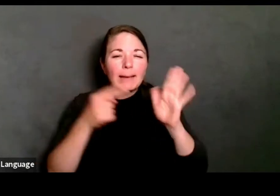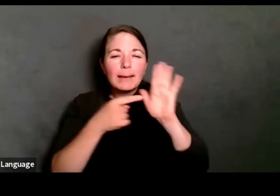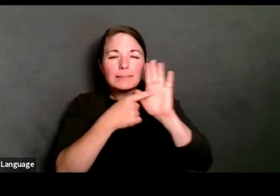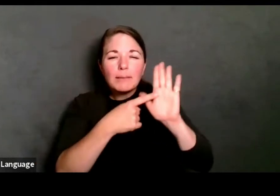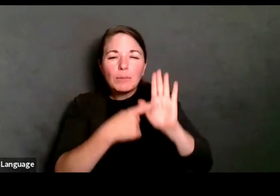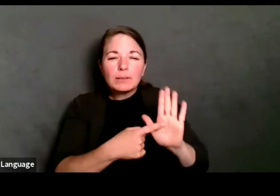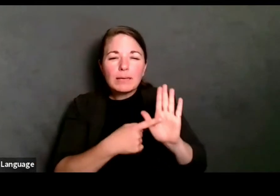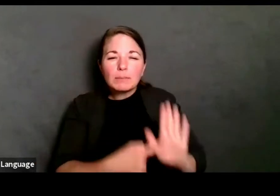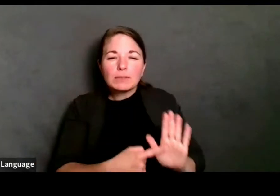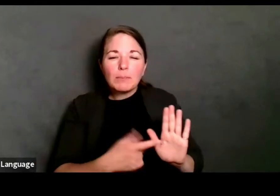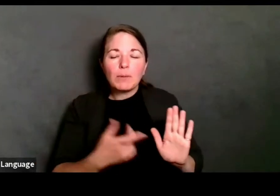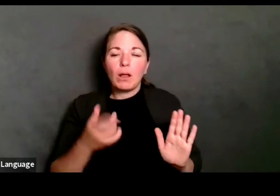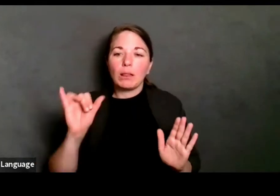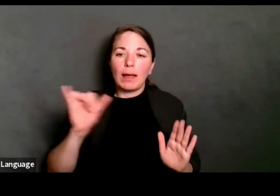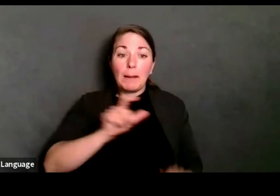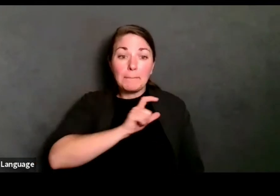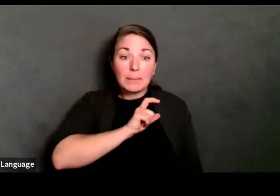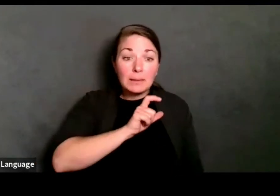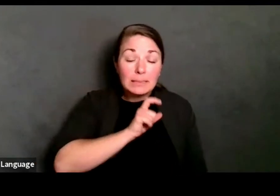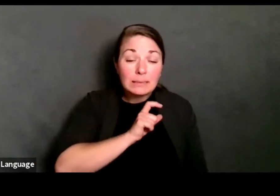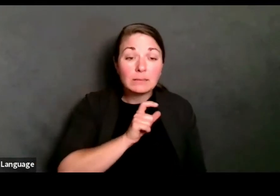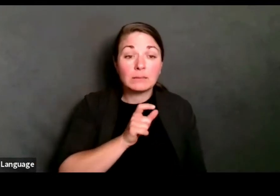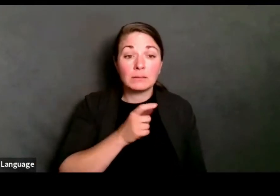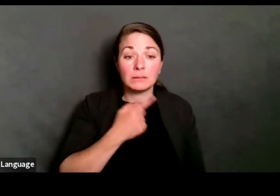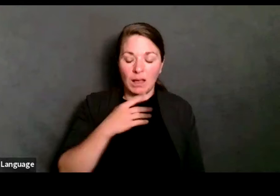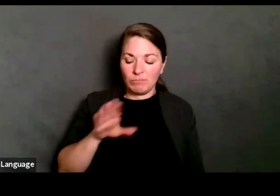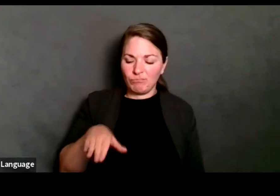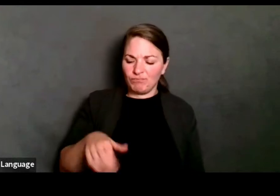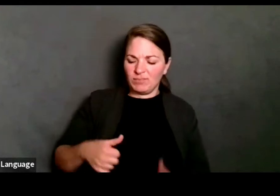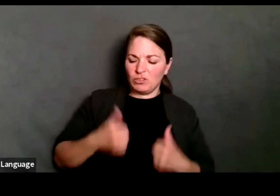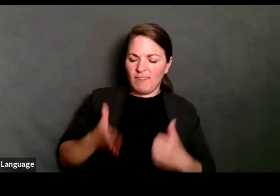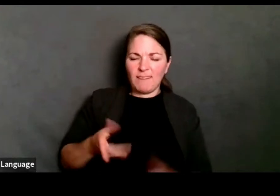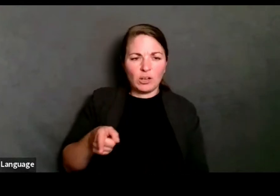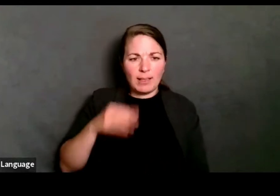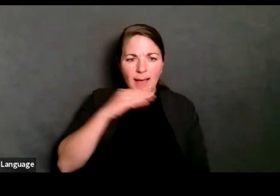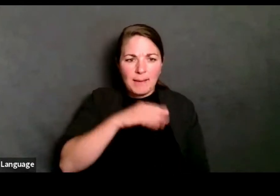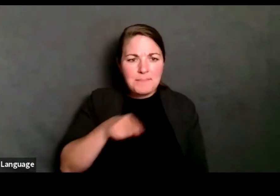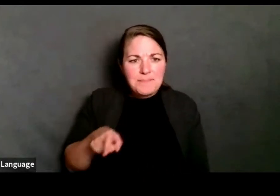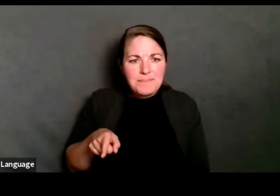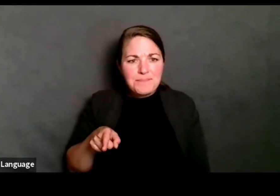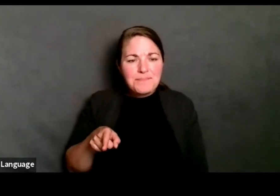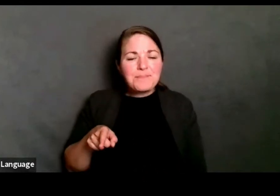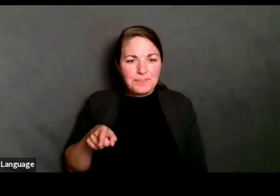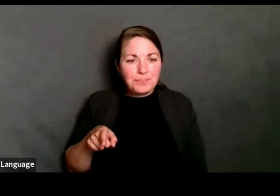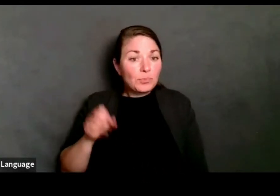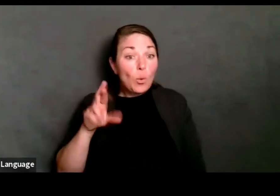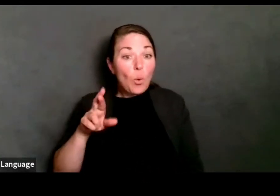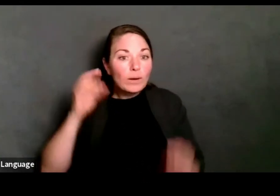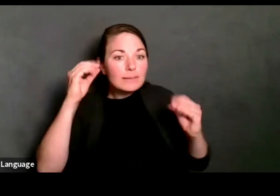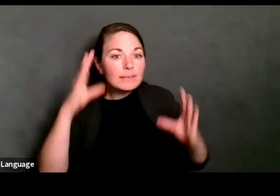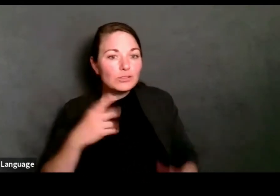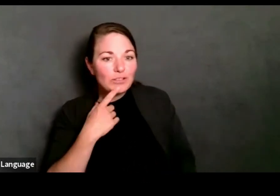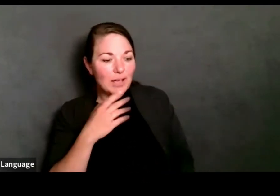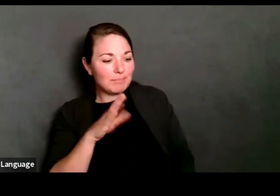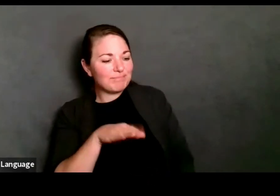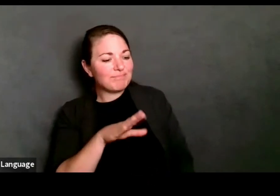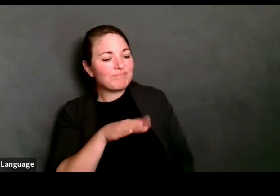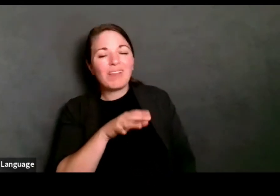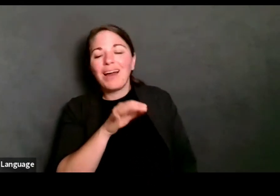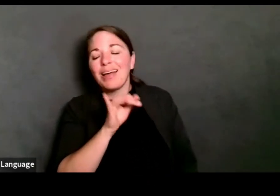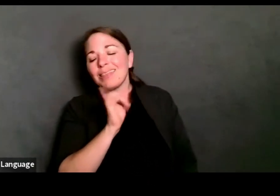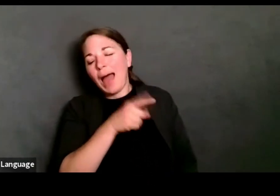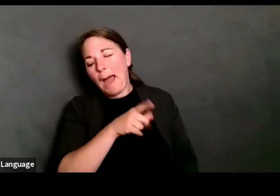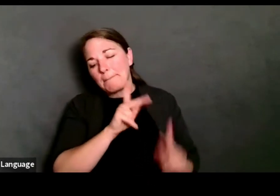illustrate this concept. Everything from police officers accusing a survivor of lying, to teachers saying, "Oh, they're